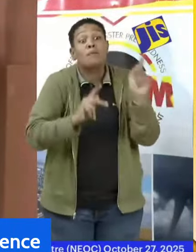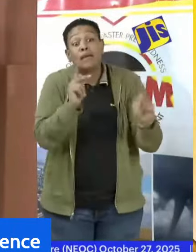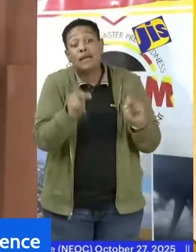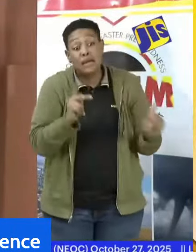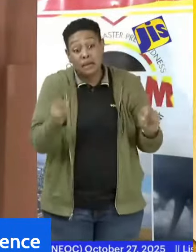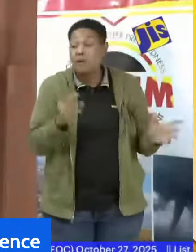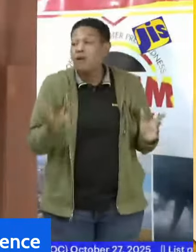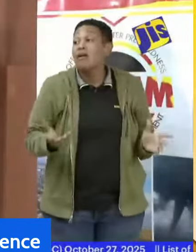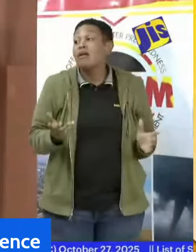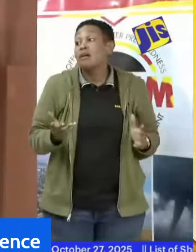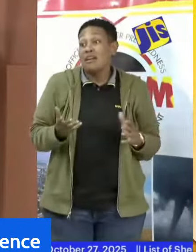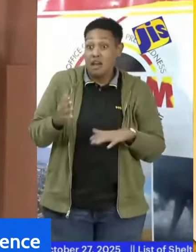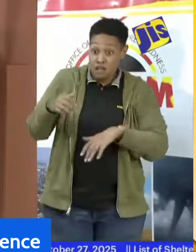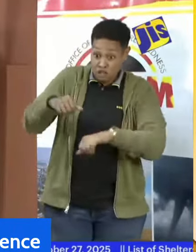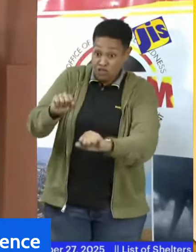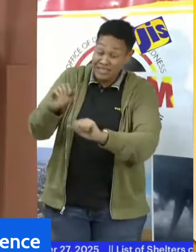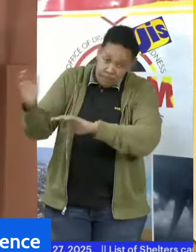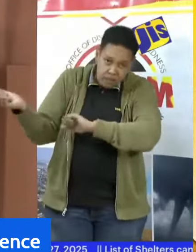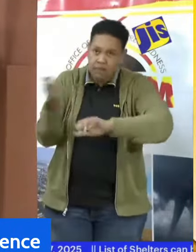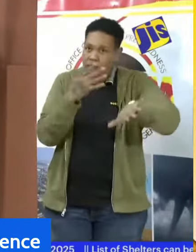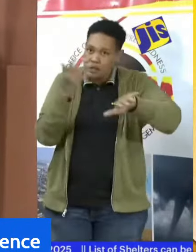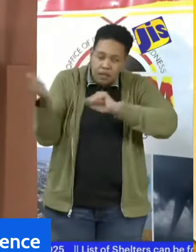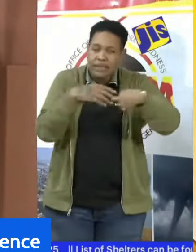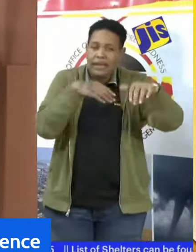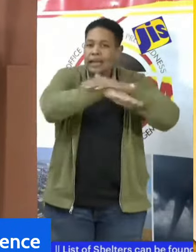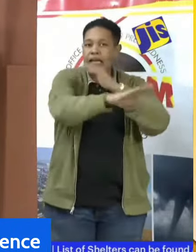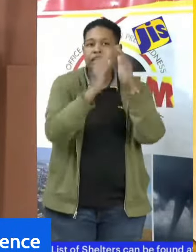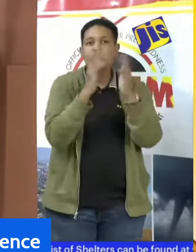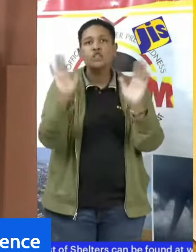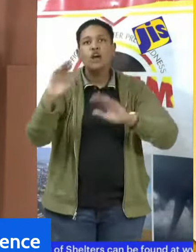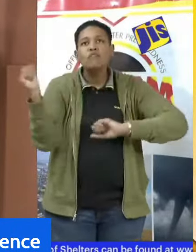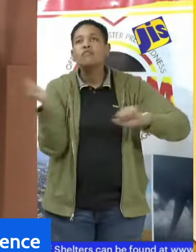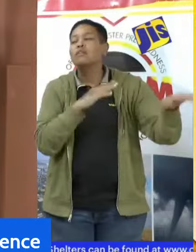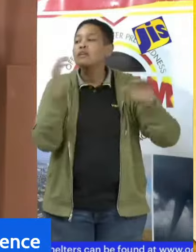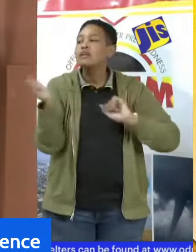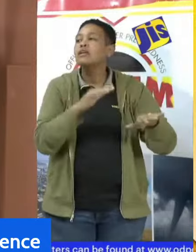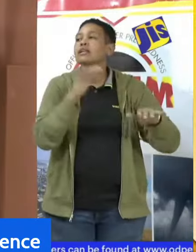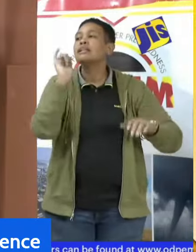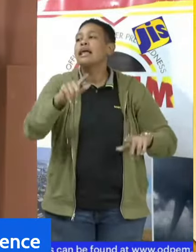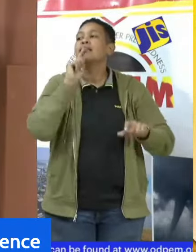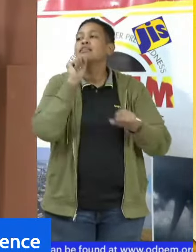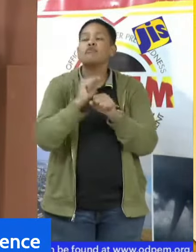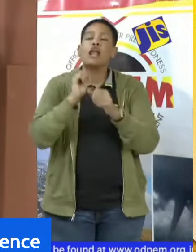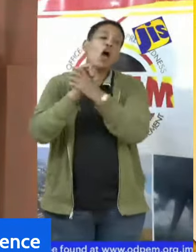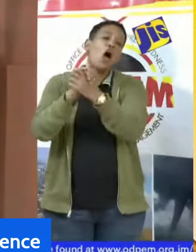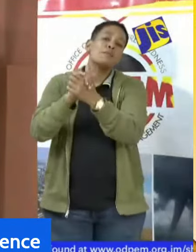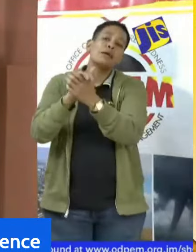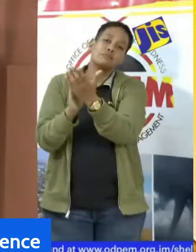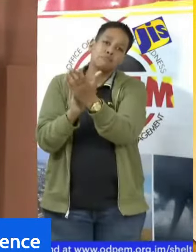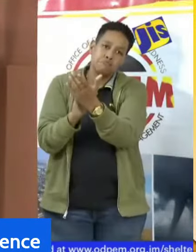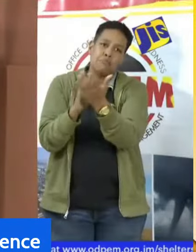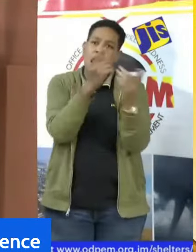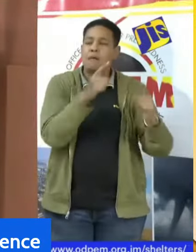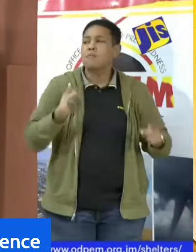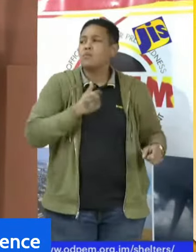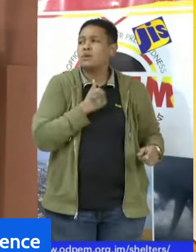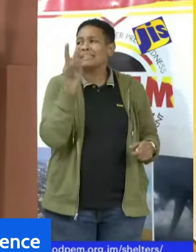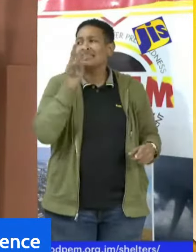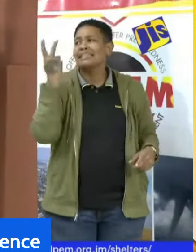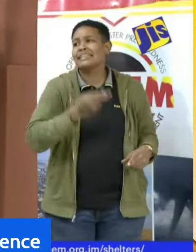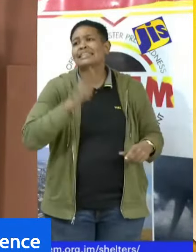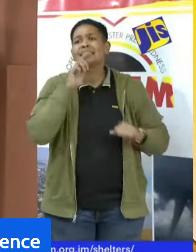persons off the streets in the shelters, and that is very commendable. We are seeing